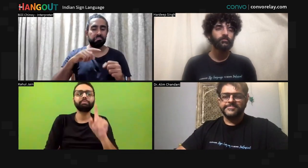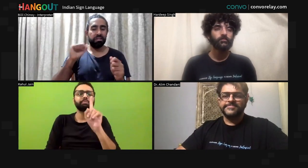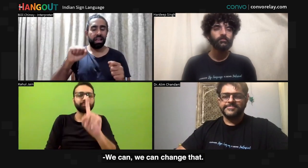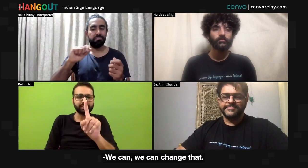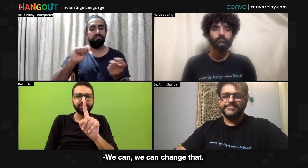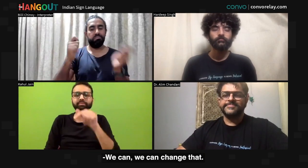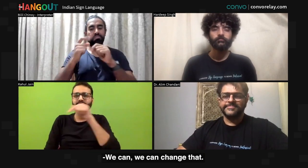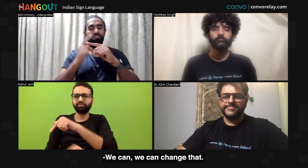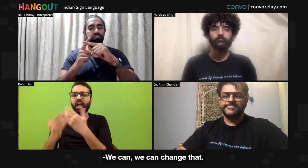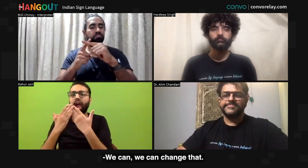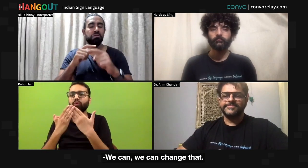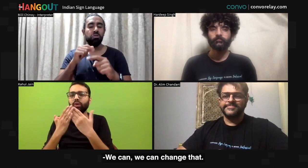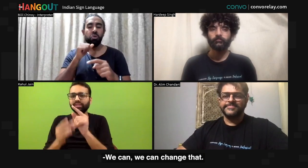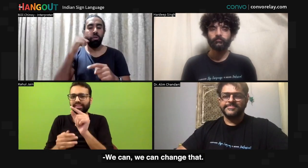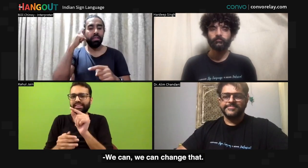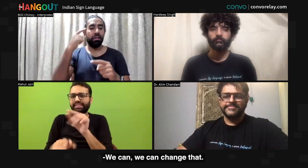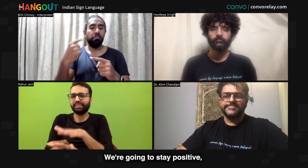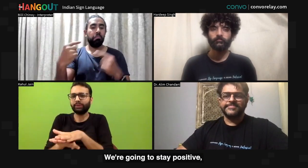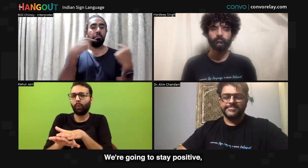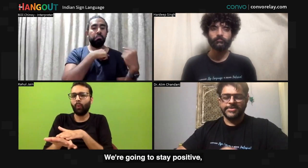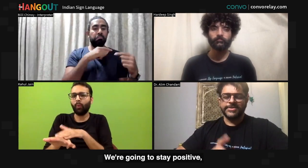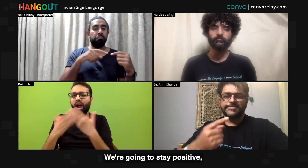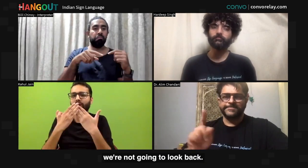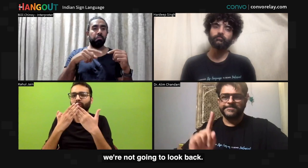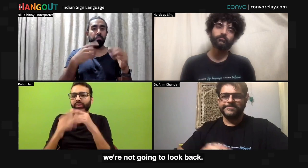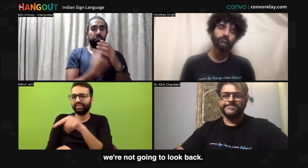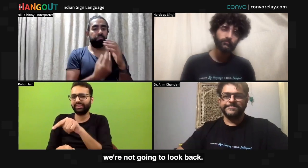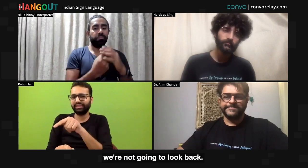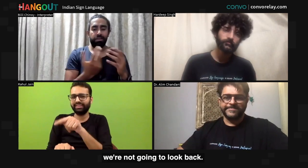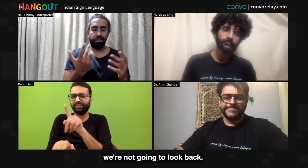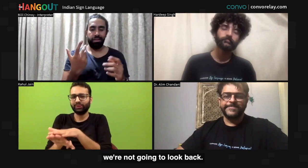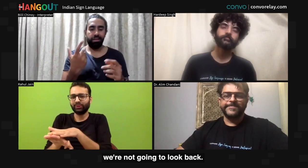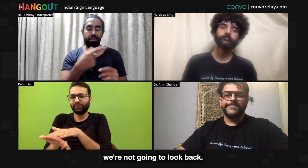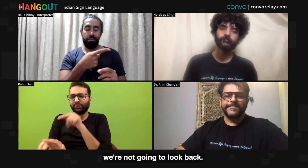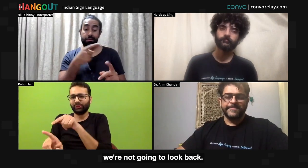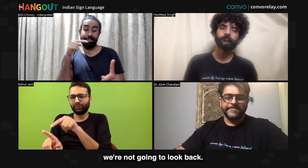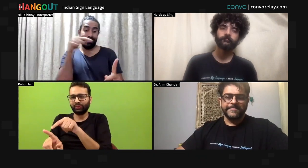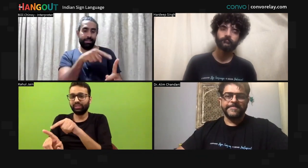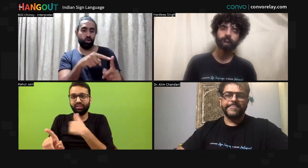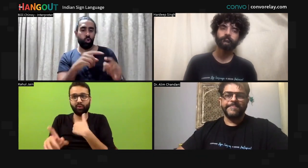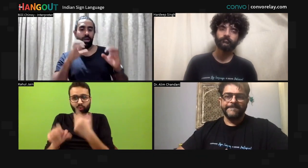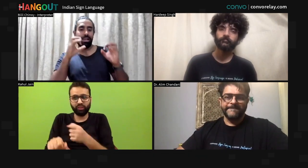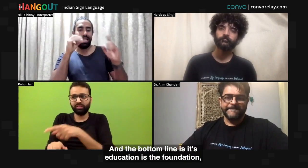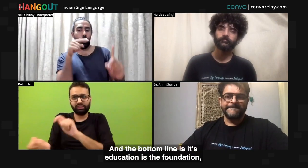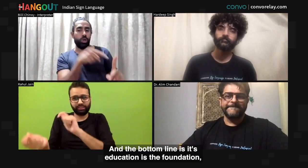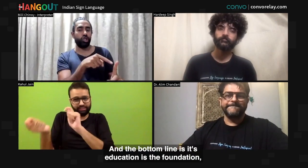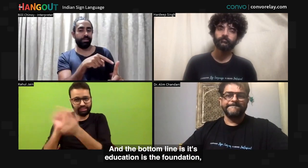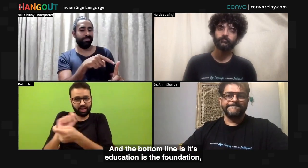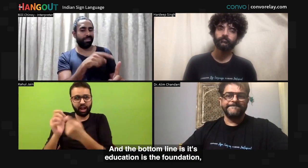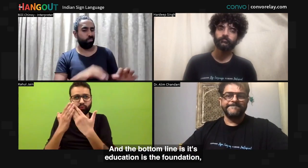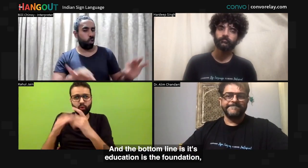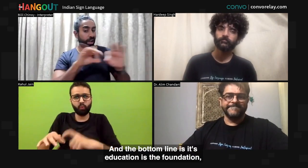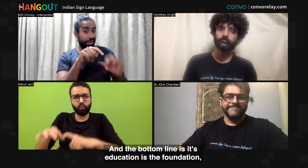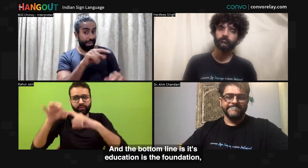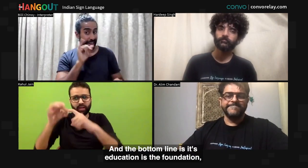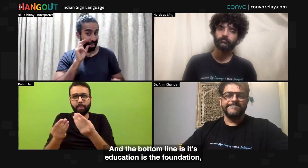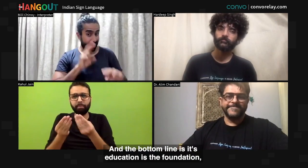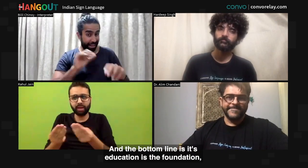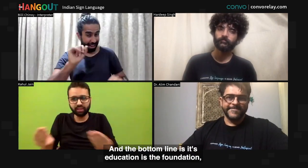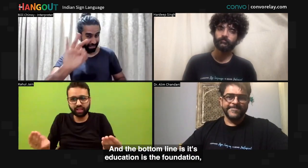We can, we can, uh, that. We're going to stay positive. We're not going to look back. Um, uh, and in the bottom line is, is it's education